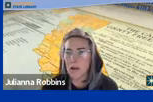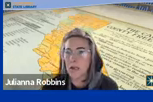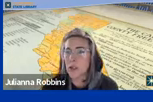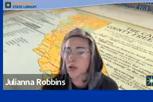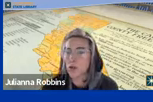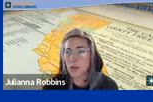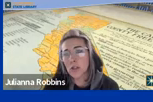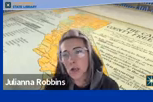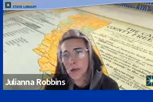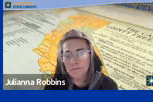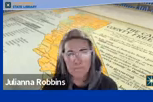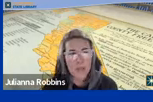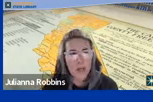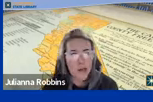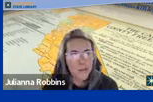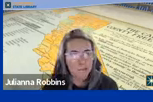has provided called North Star.